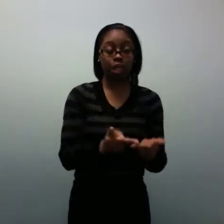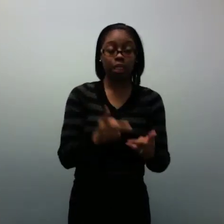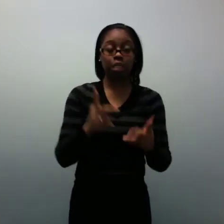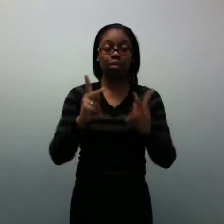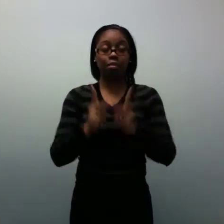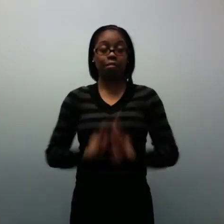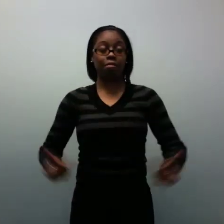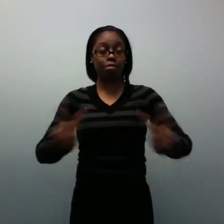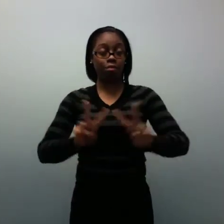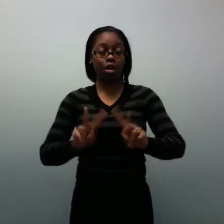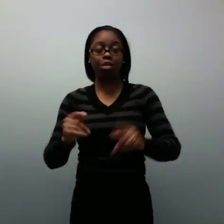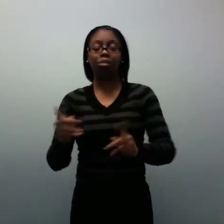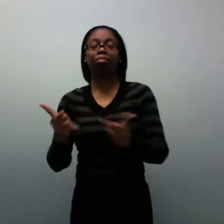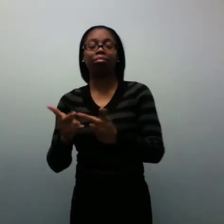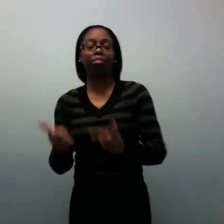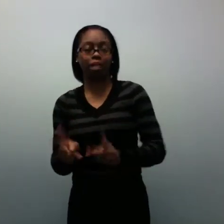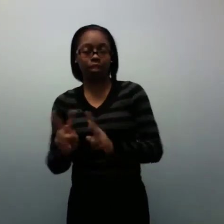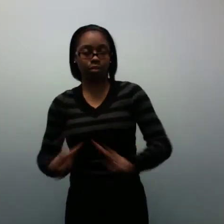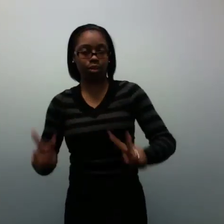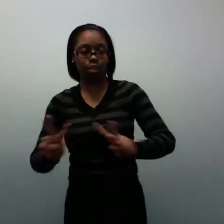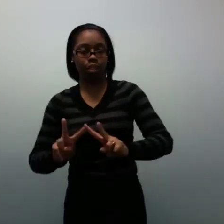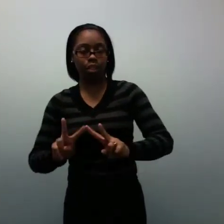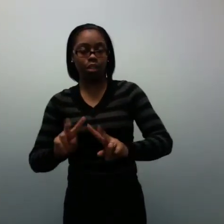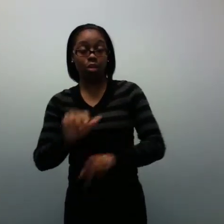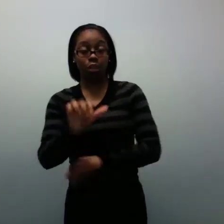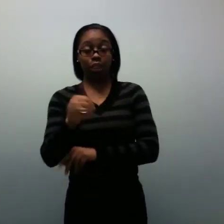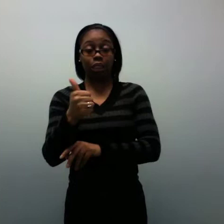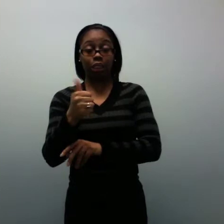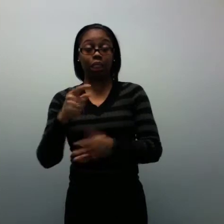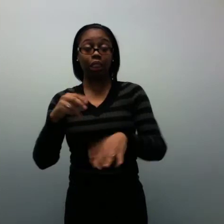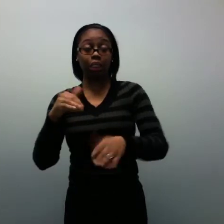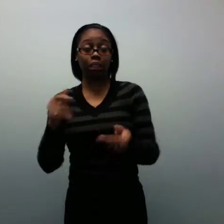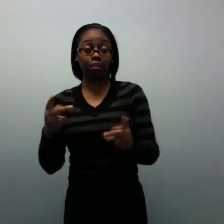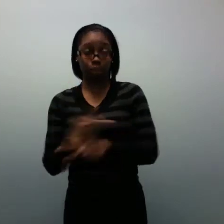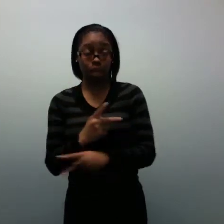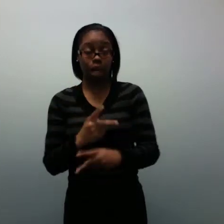tens times hundreds is thousands. So the 6